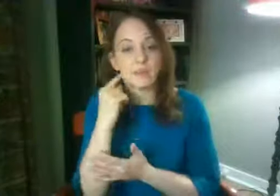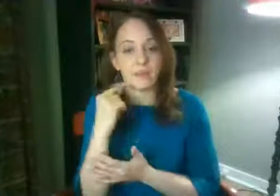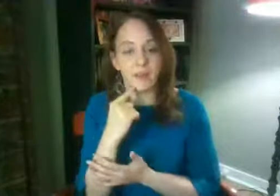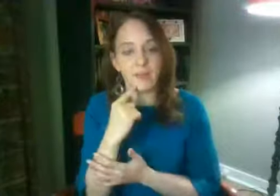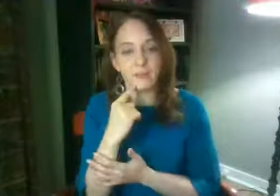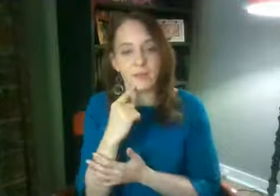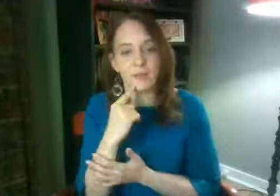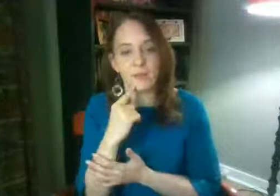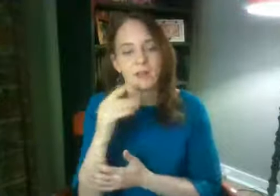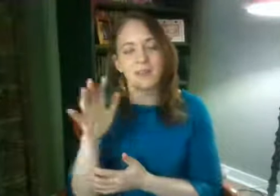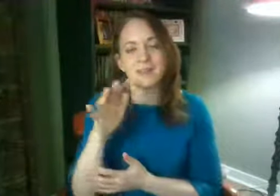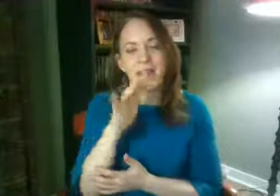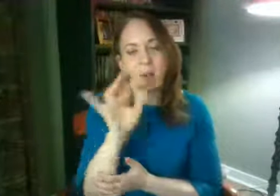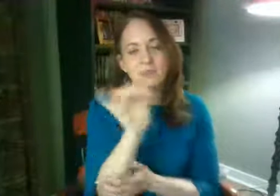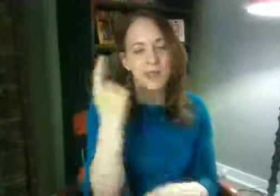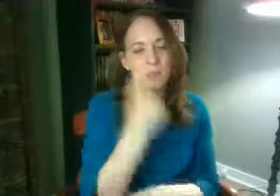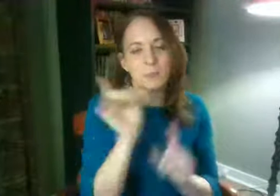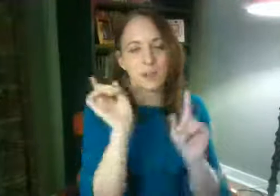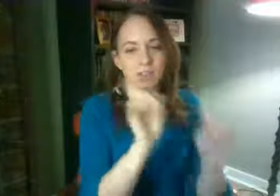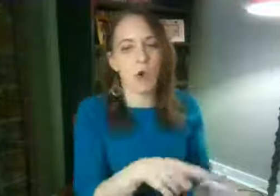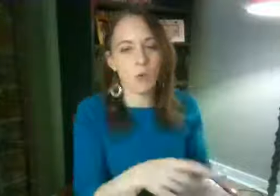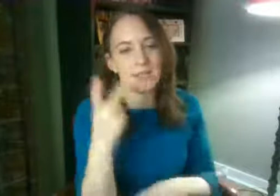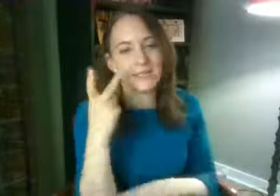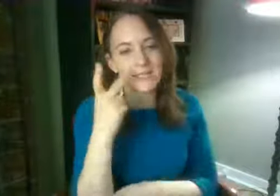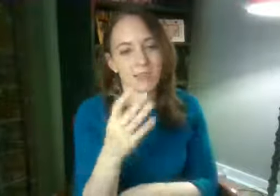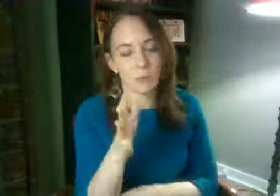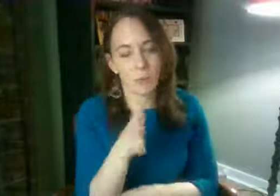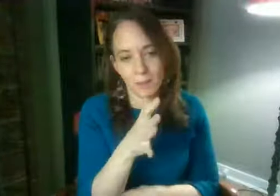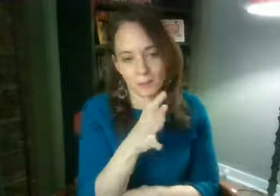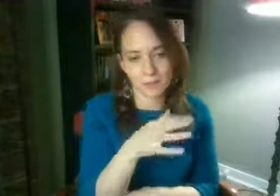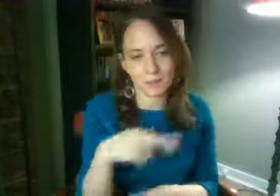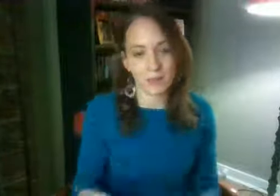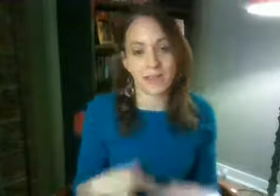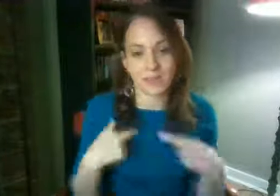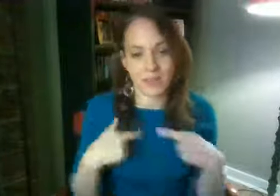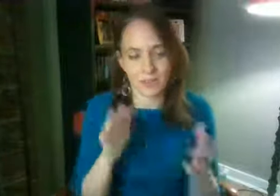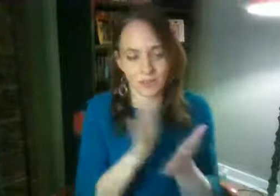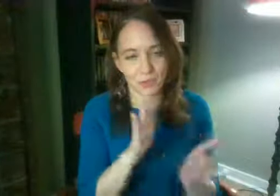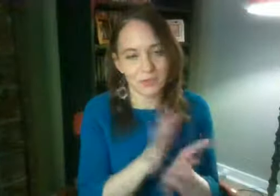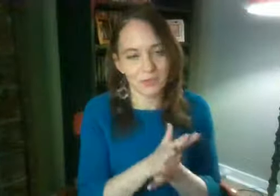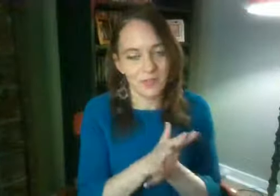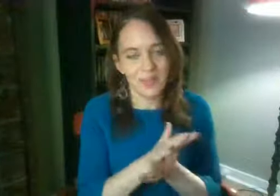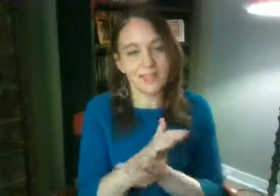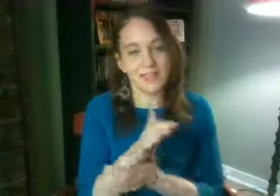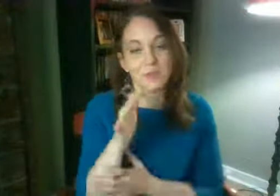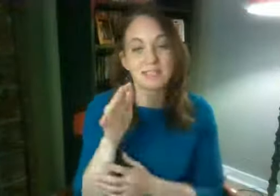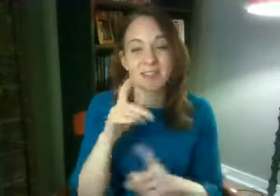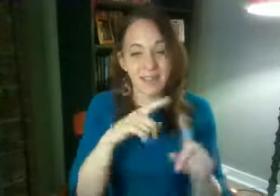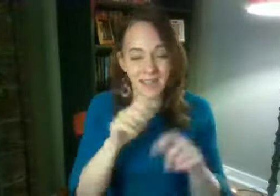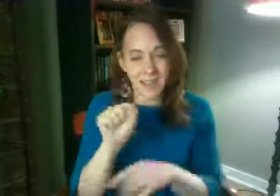for the Deaf, that was the day people got to go home and see their mom because it was a residential school. And so